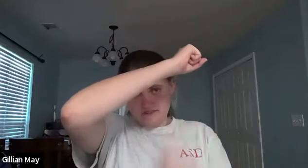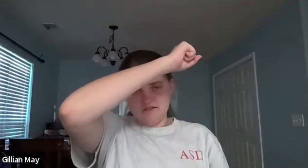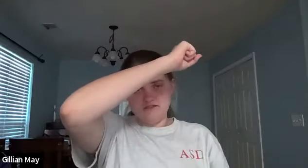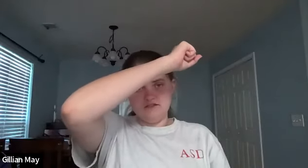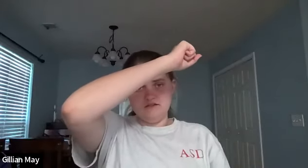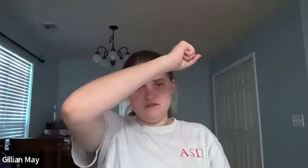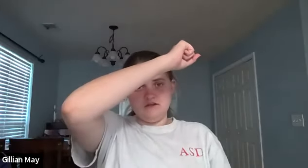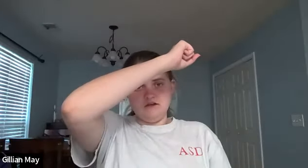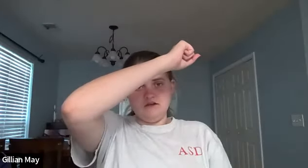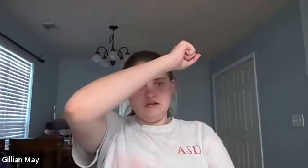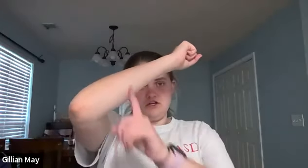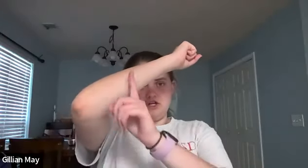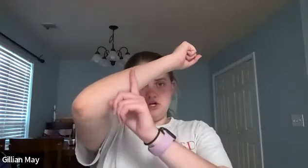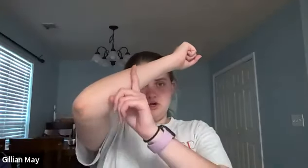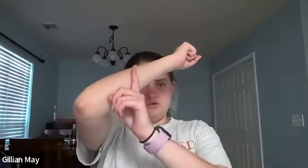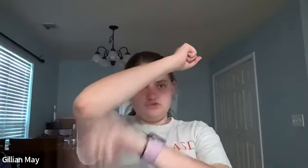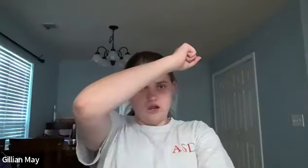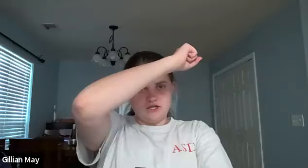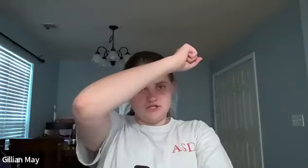fist, and you're going to go trash.